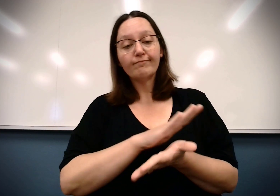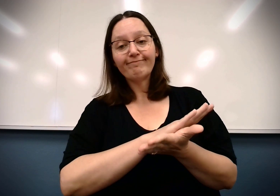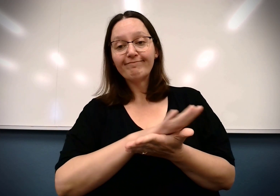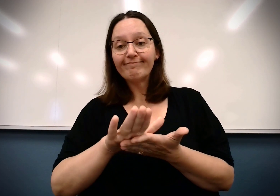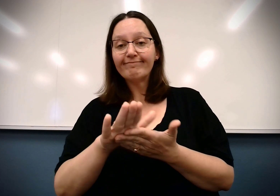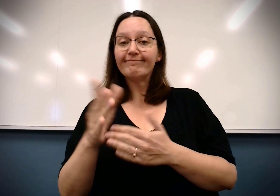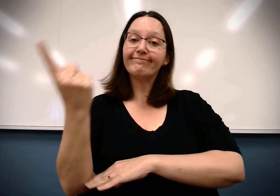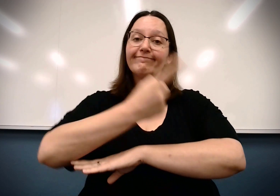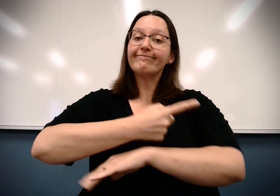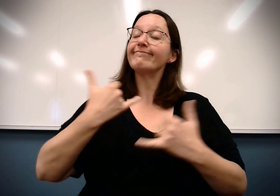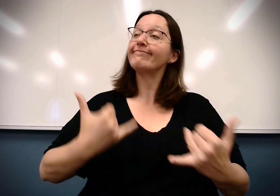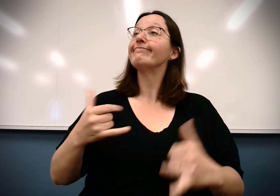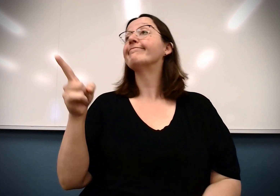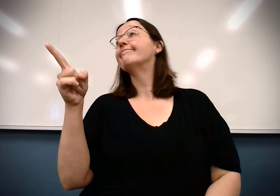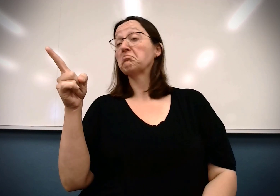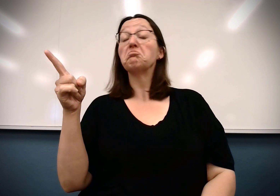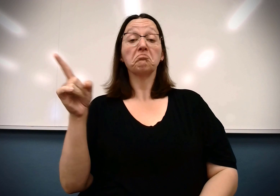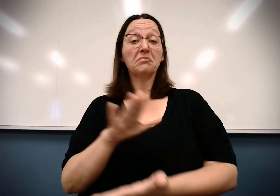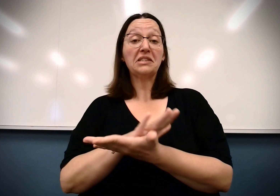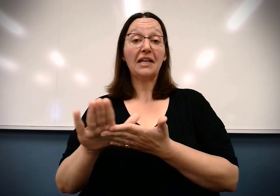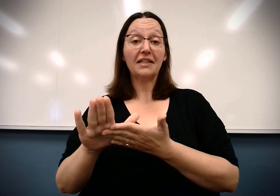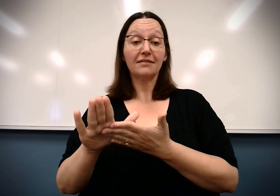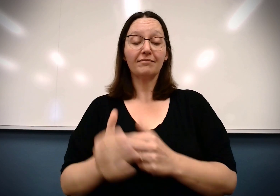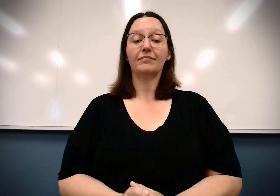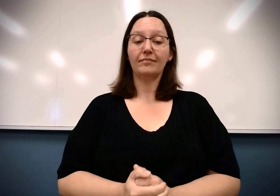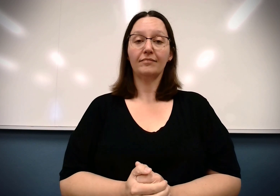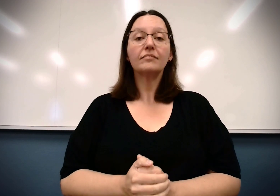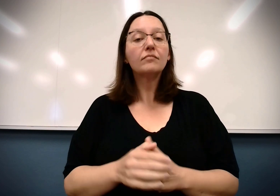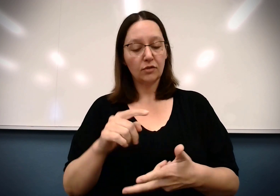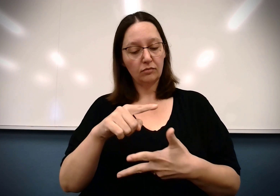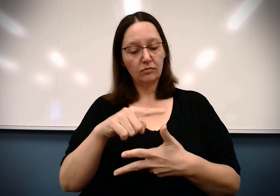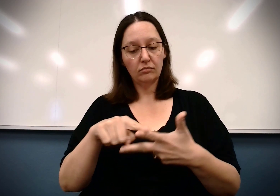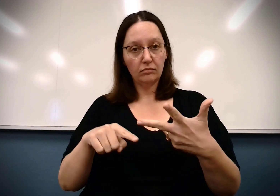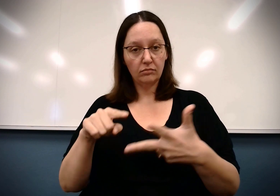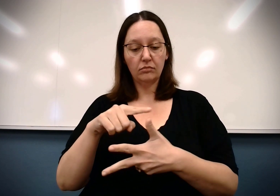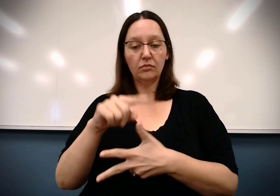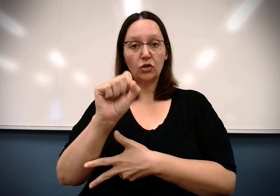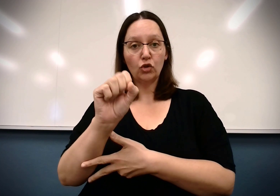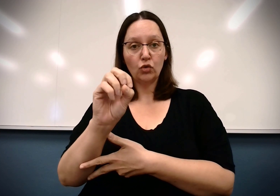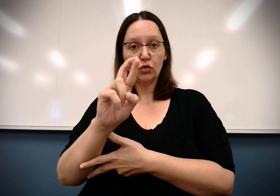However, you can make the assumption of, oh, it's a nice day today. Nice. So again,